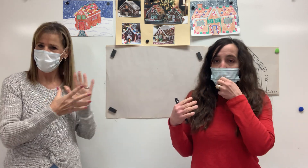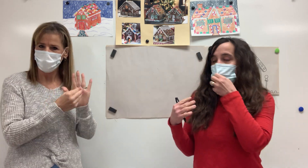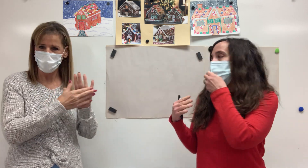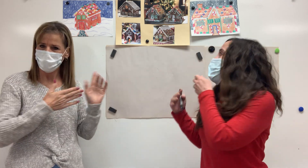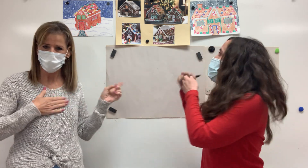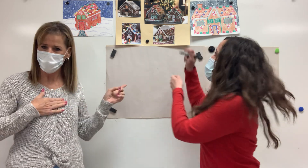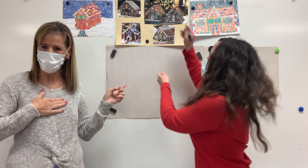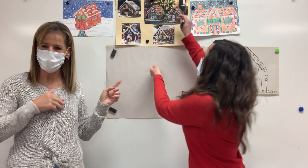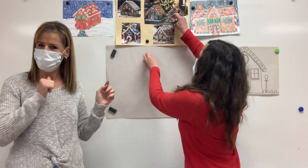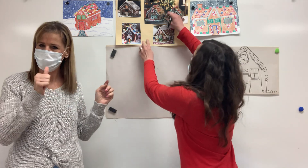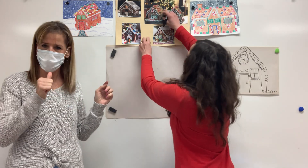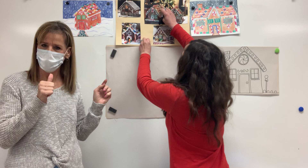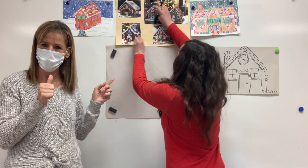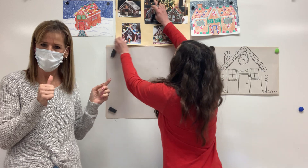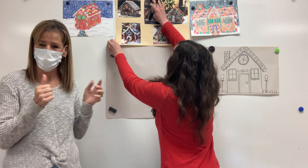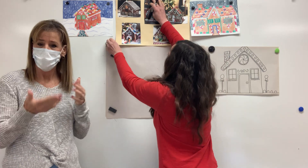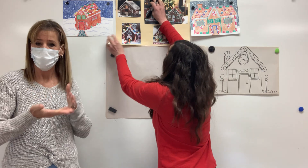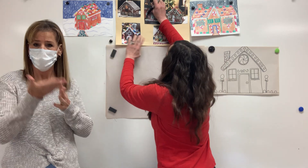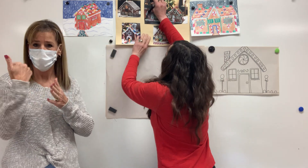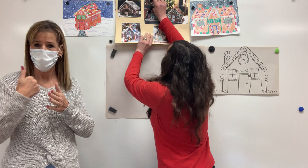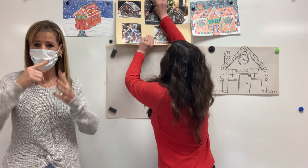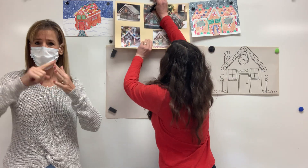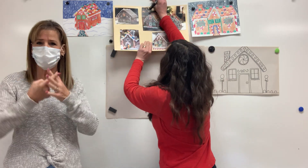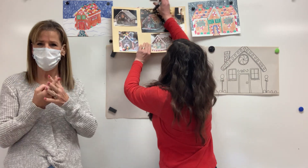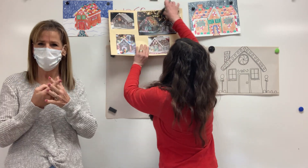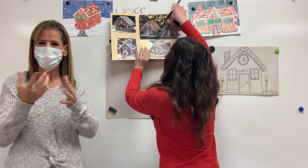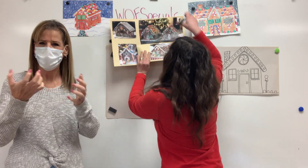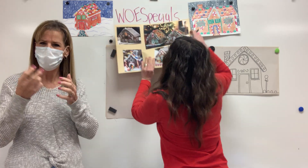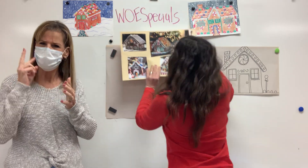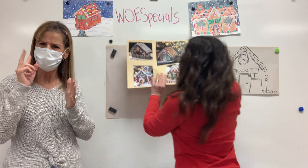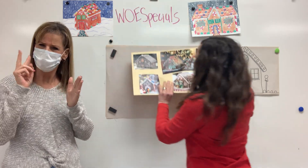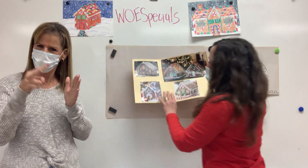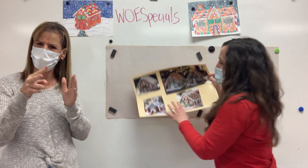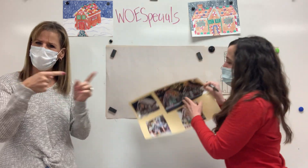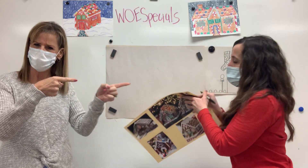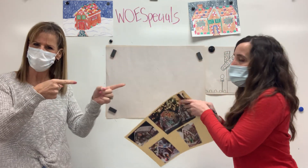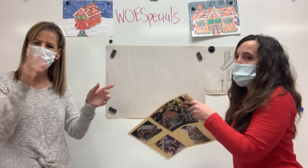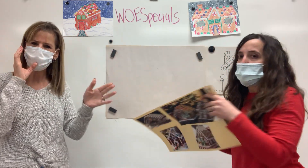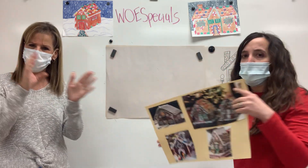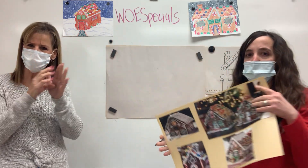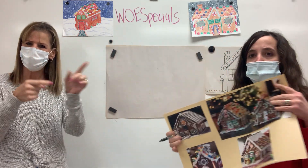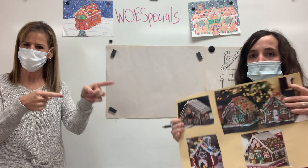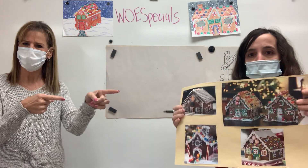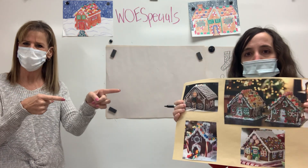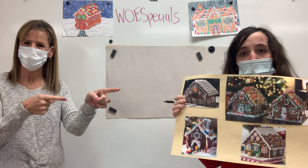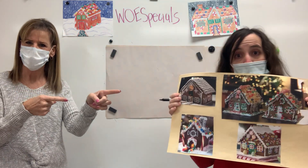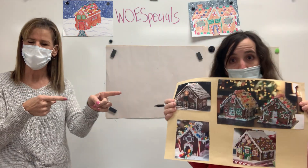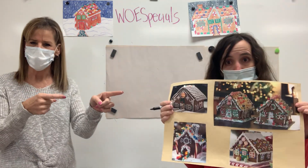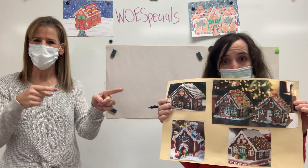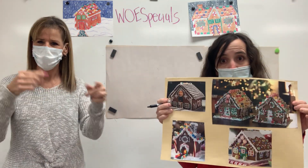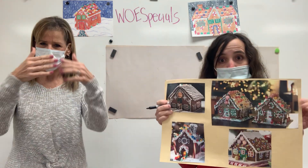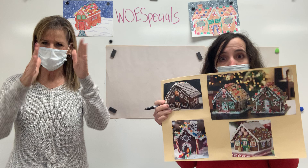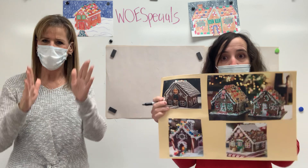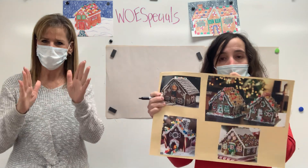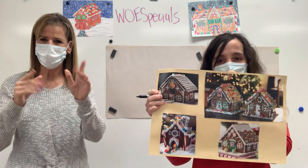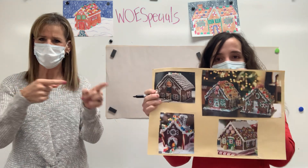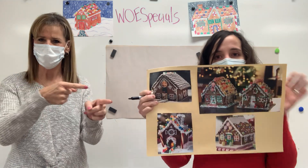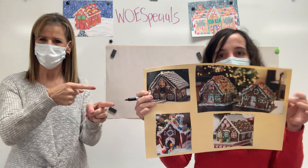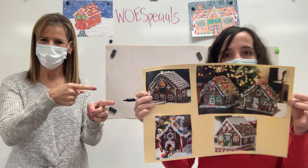okay? Before we even get started, I want you to look at some of these pictures of these gingerbread houses. Aren't these